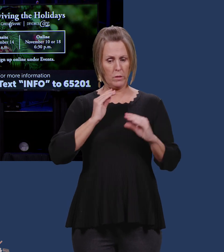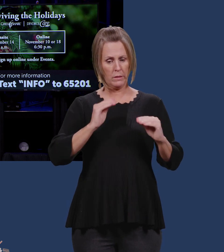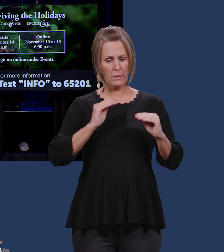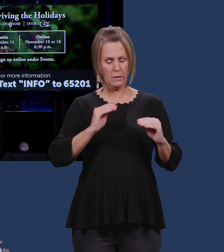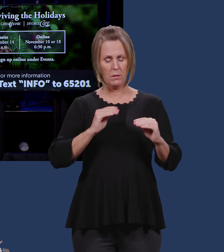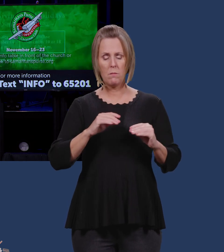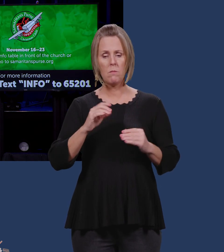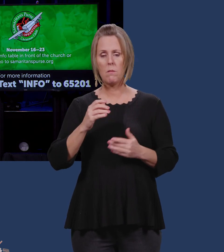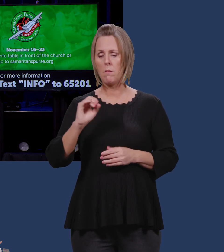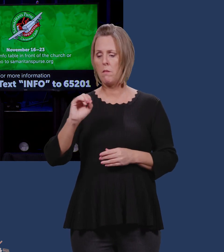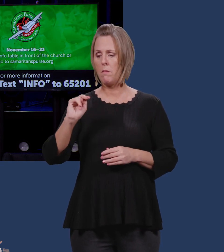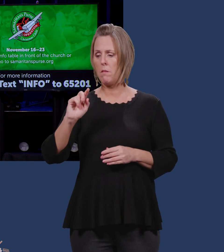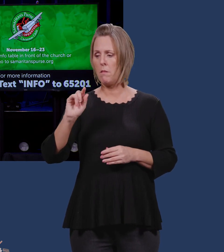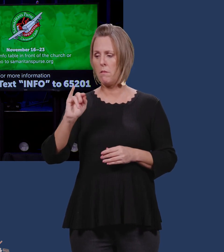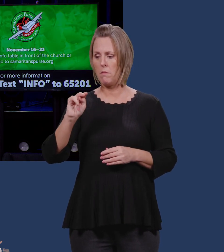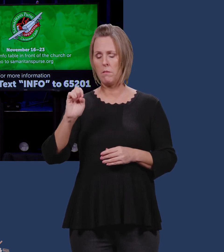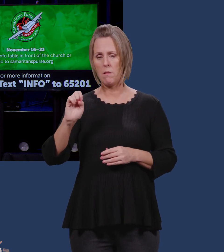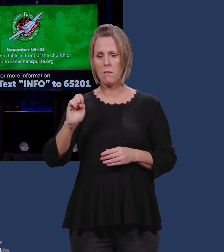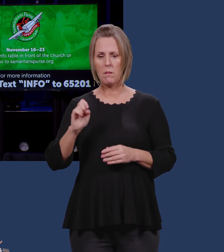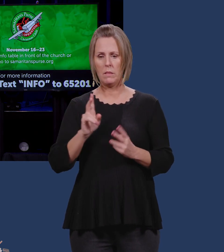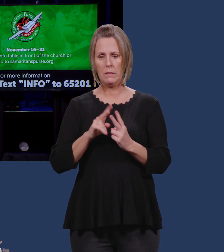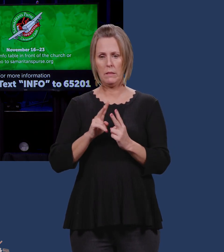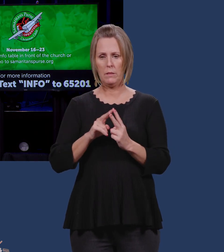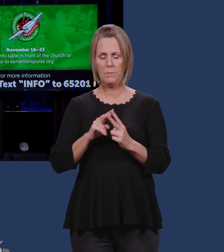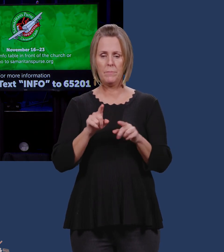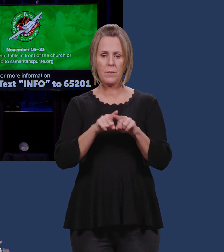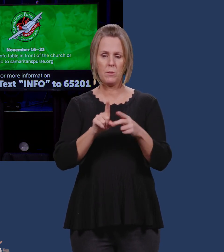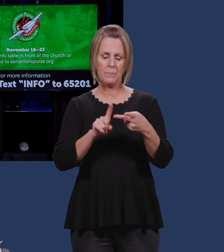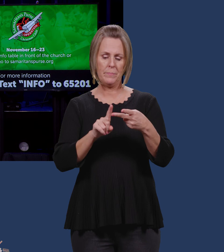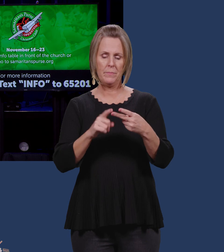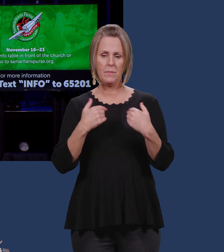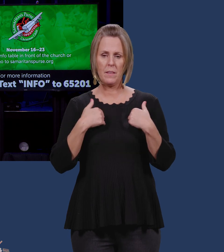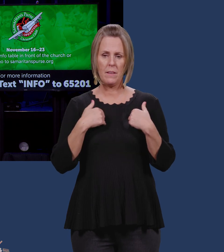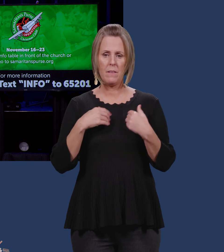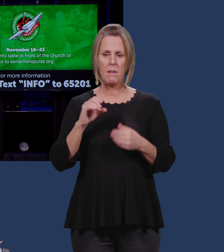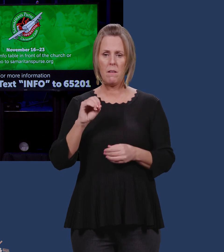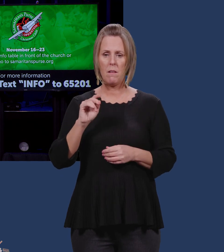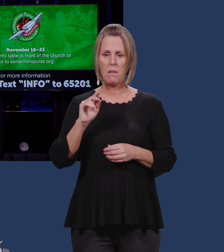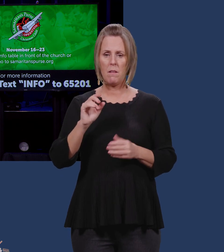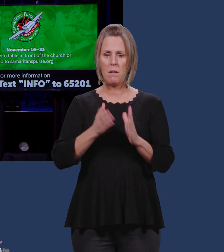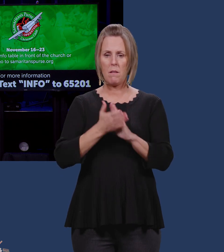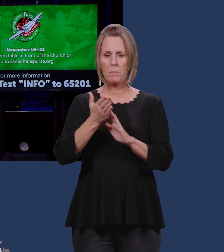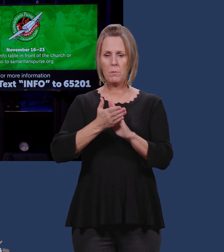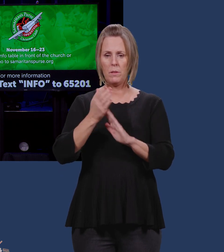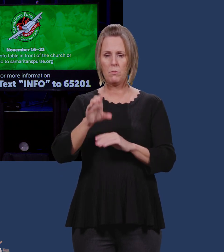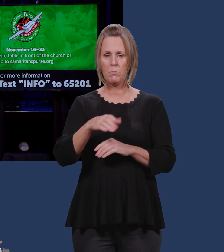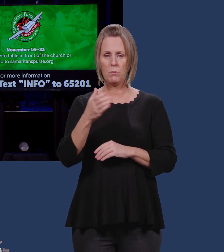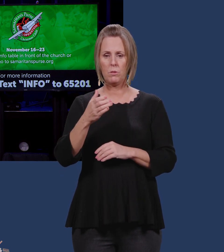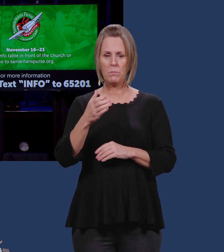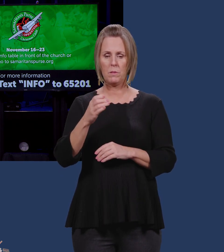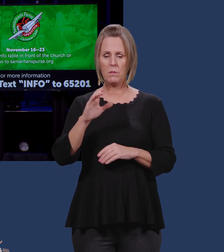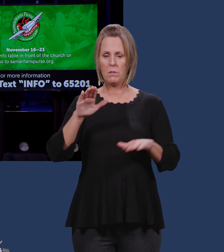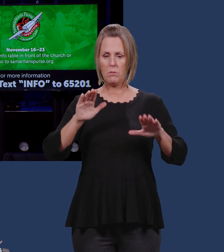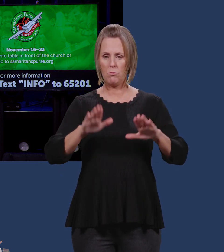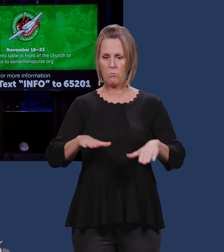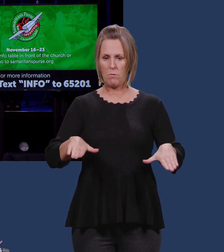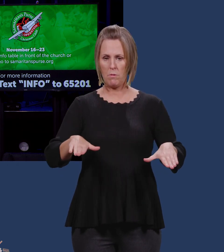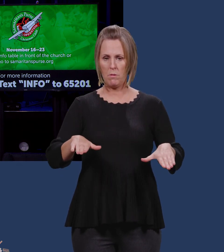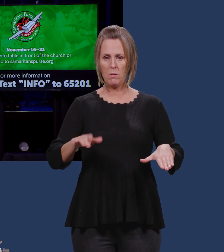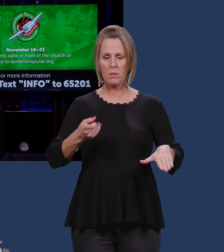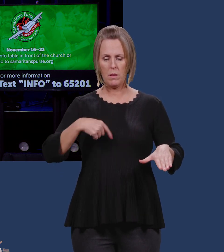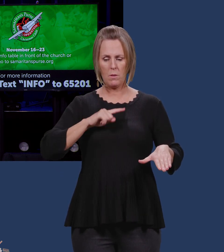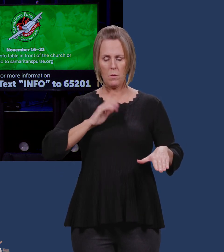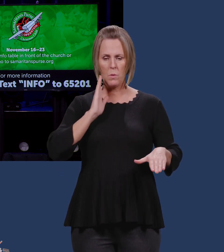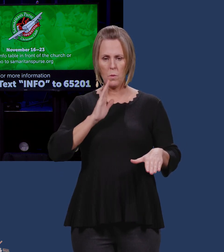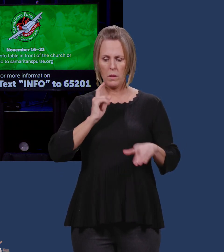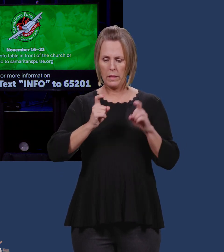also have something called Operation Christmas Child. And this is a chance for us as a church to rally and to help kids all across